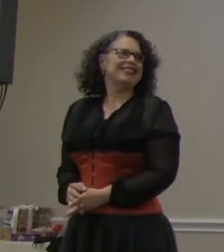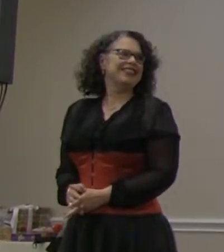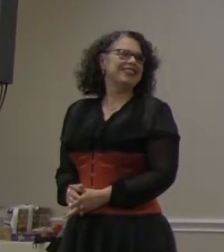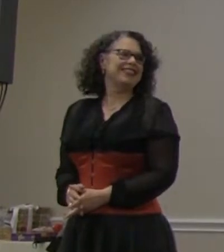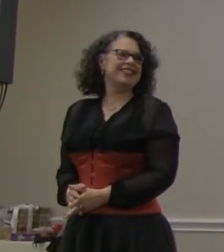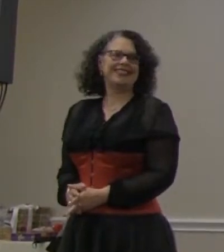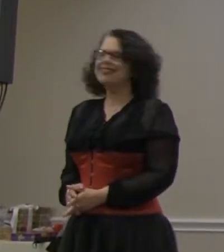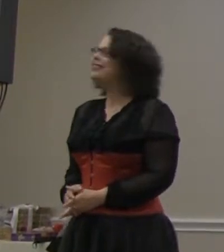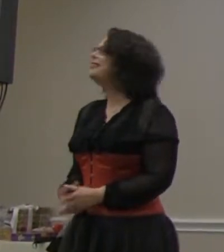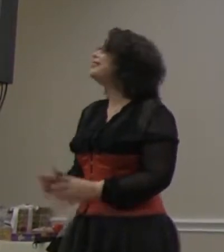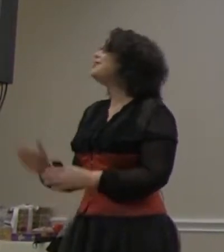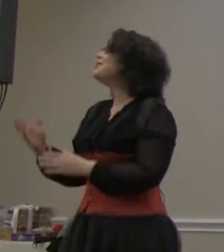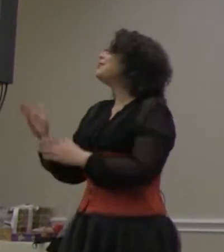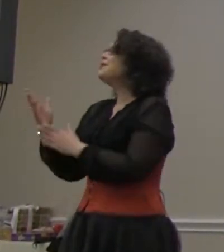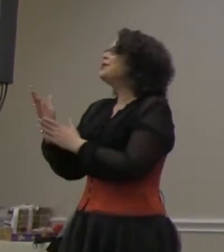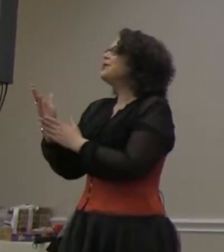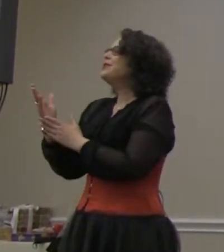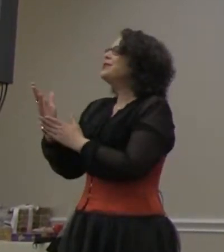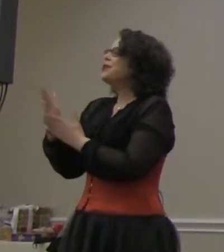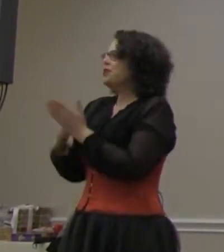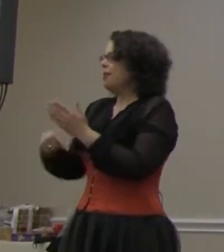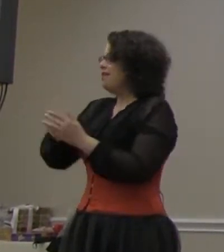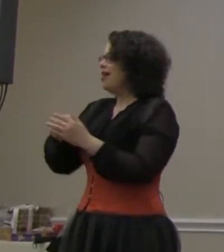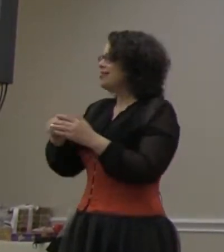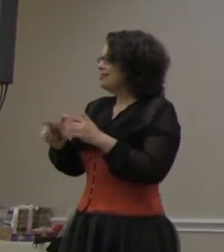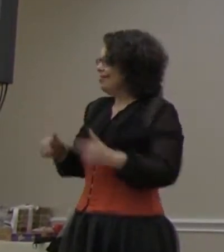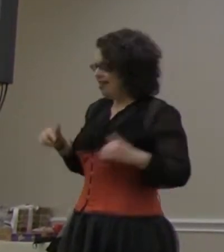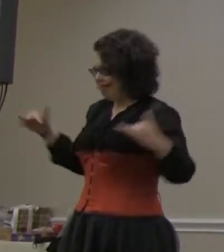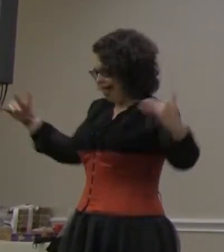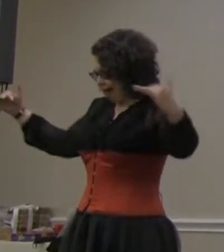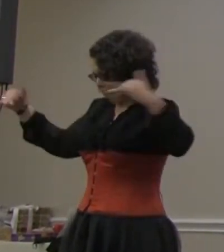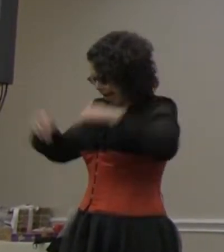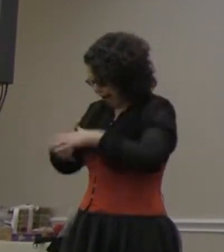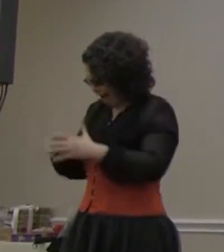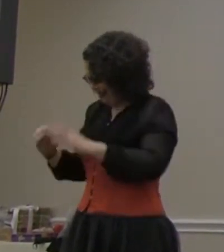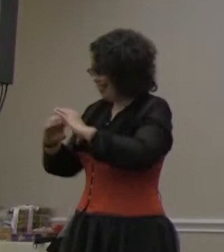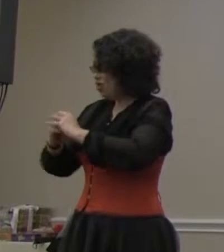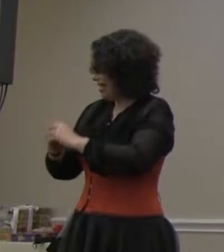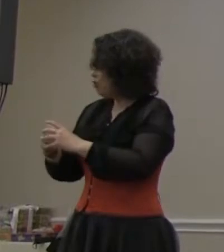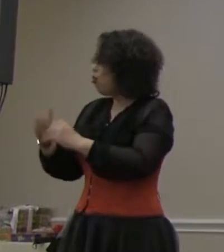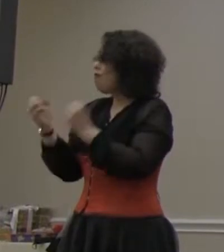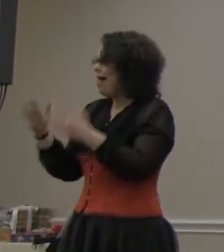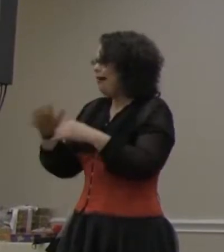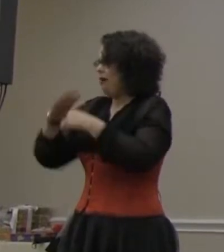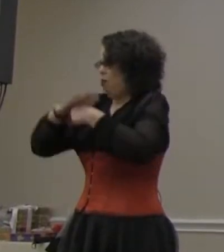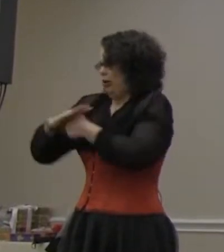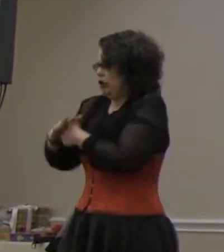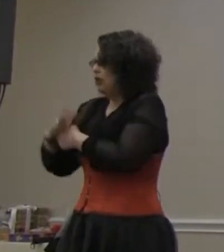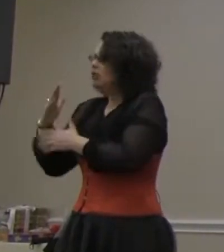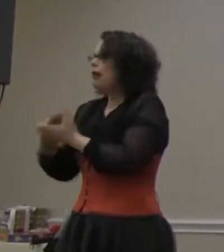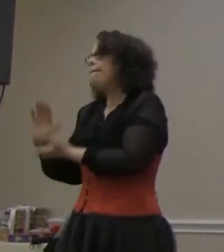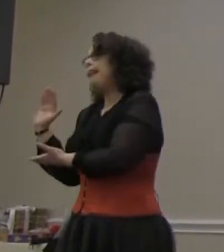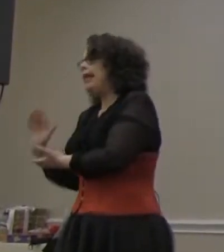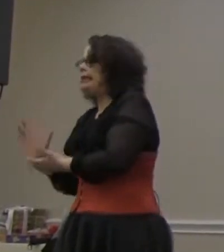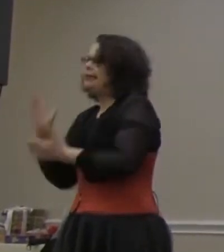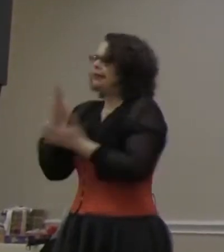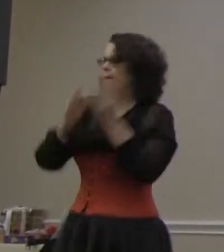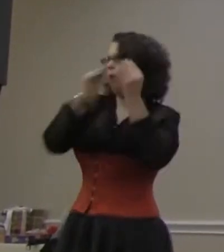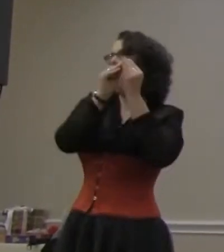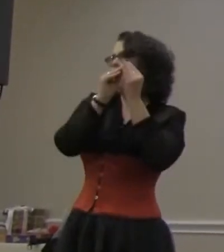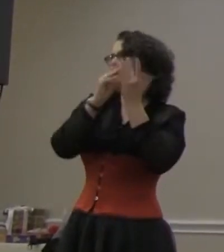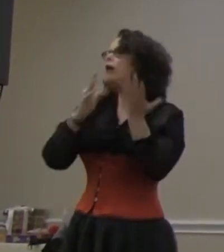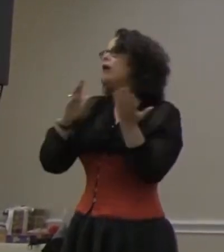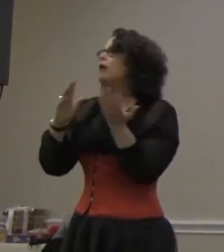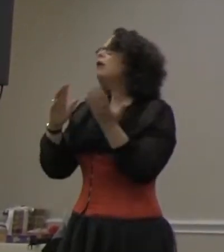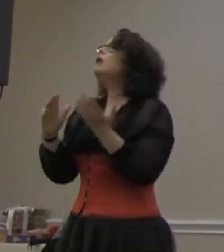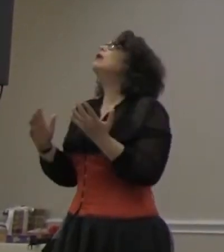So, some of us live at the intersection of many forms of oppression, some of us less so. Those